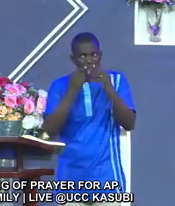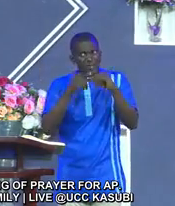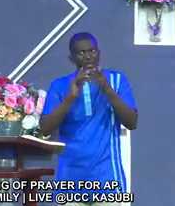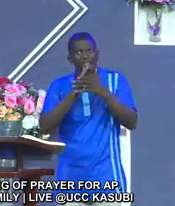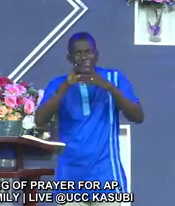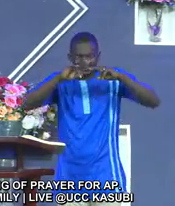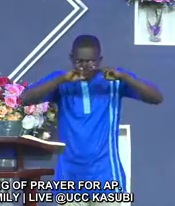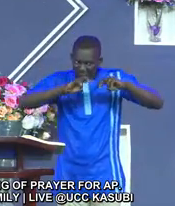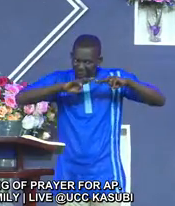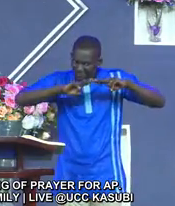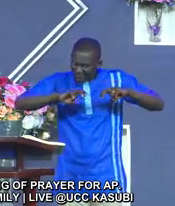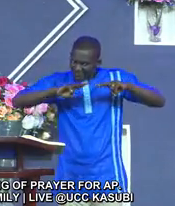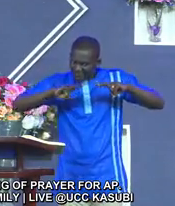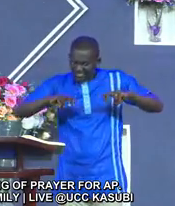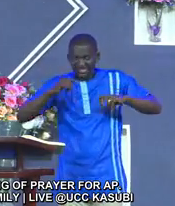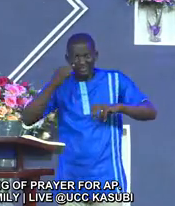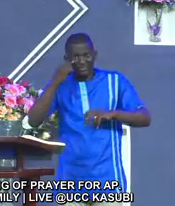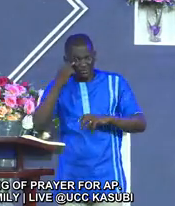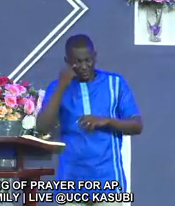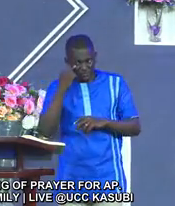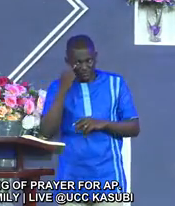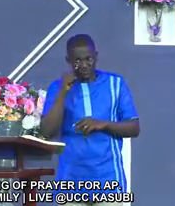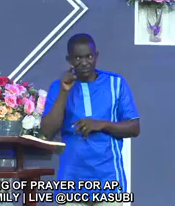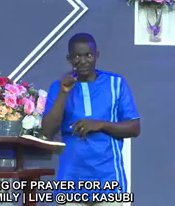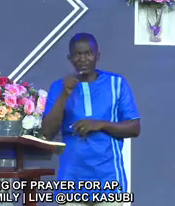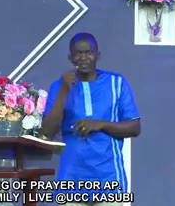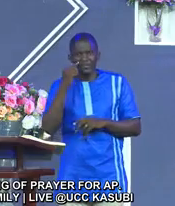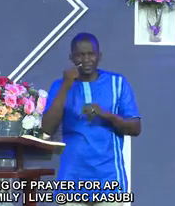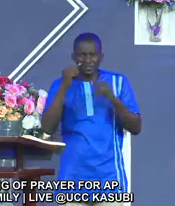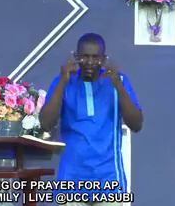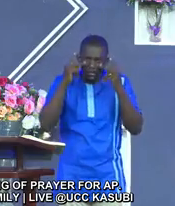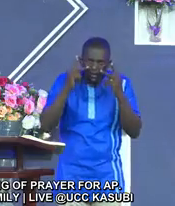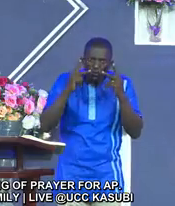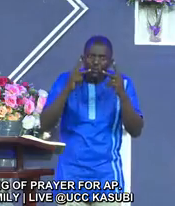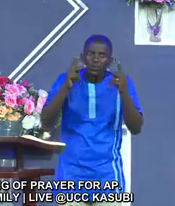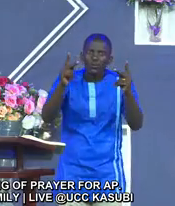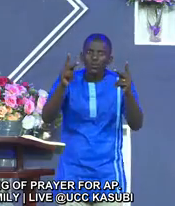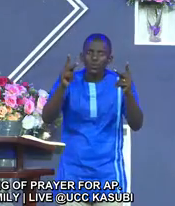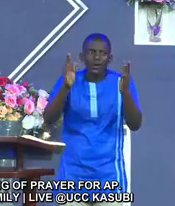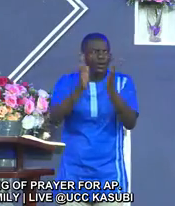Afterwards, I searched for that hymn and I found it. Look and live.